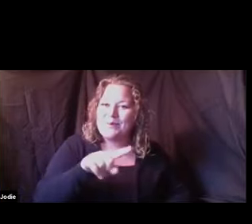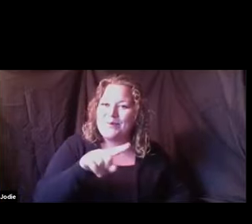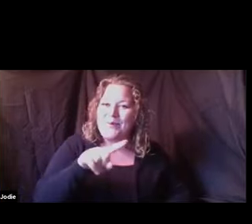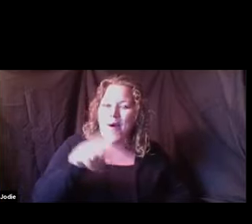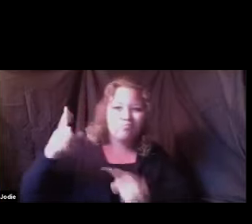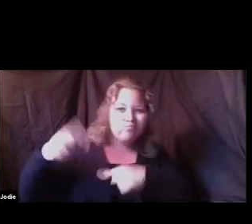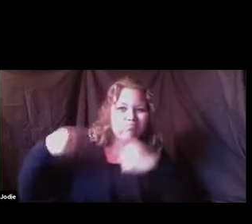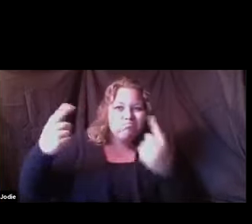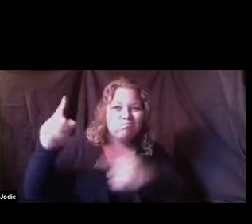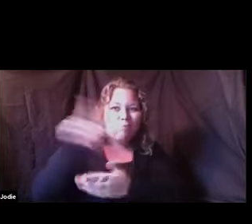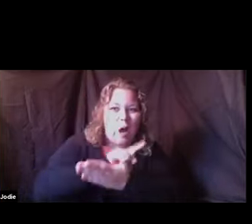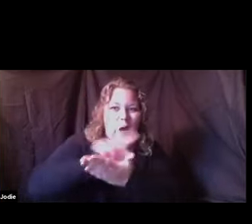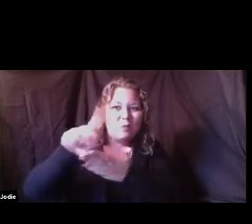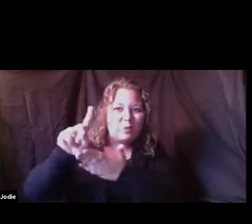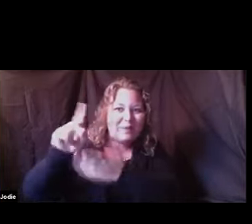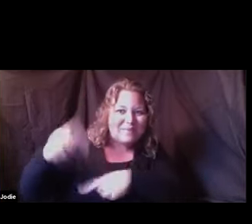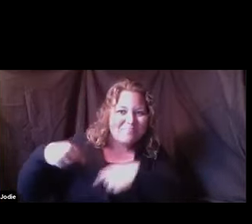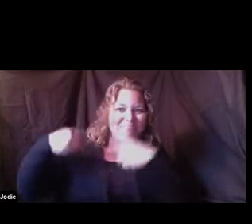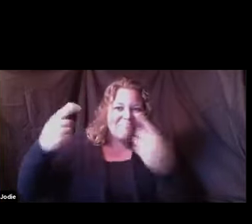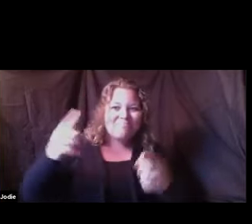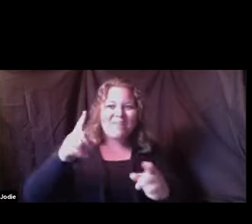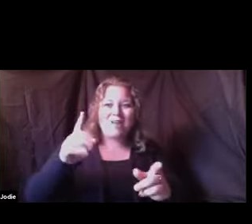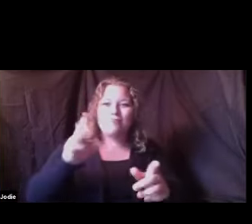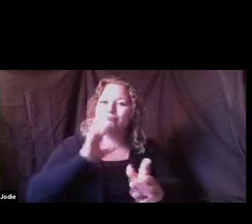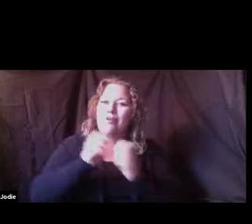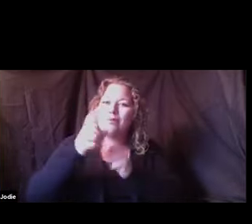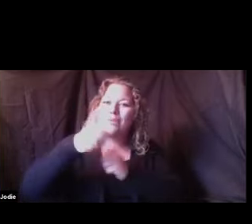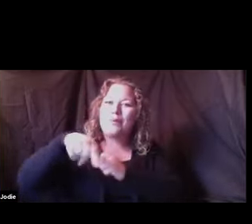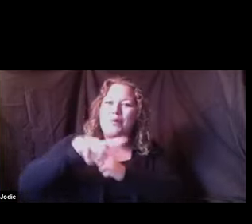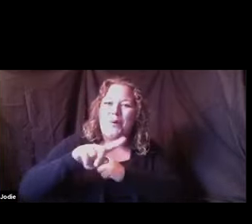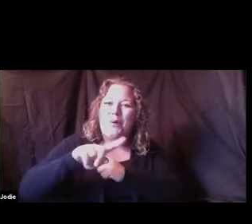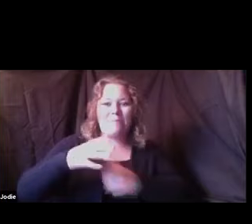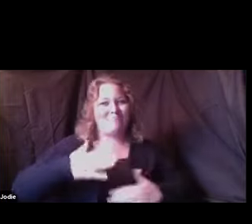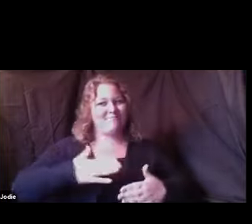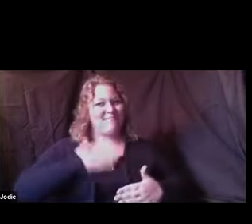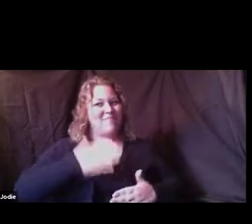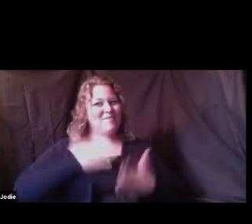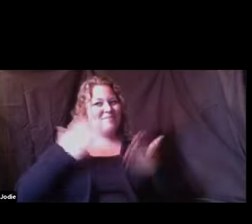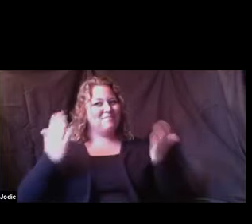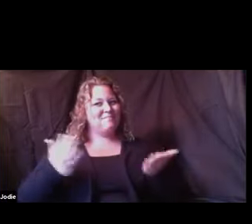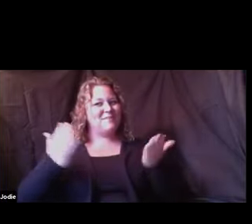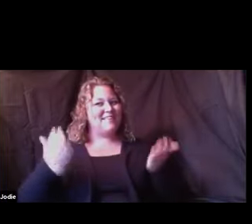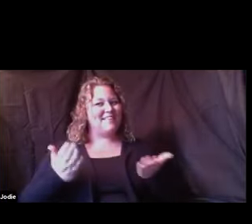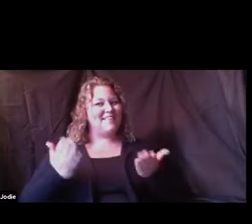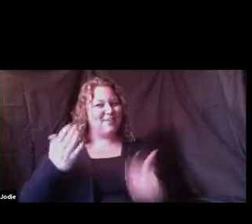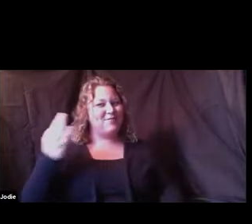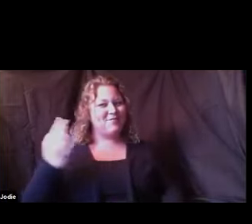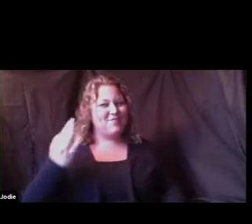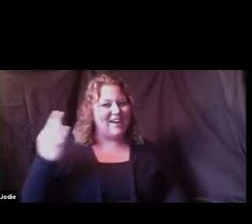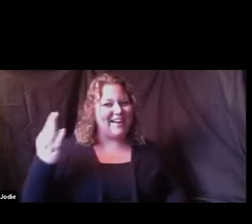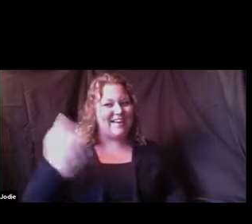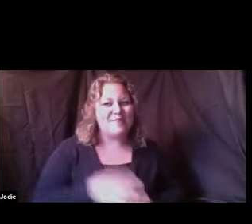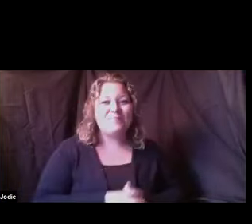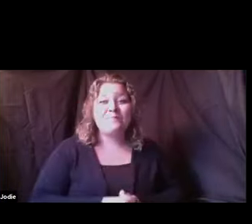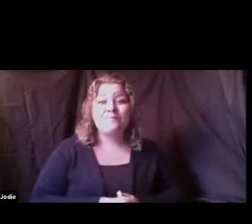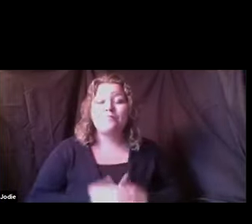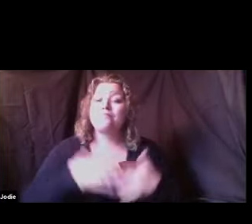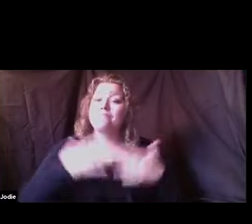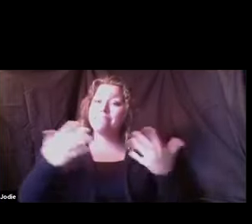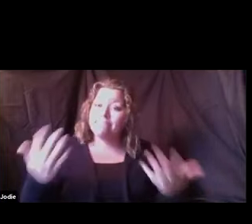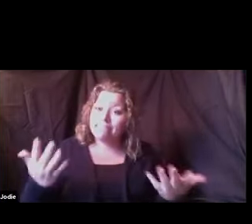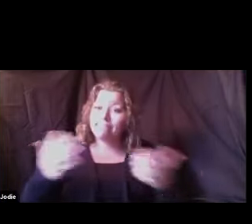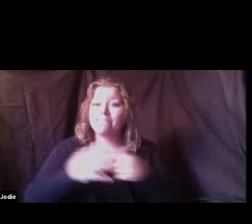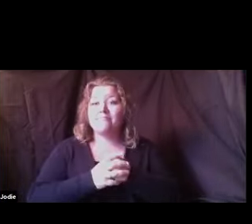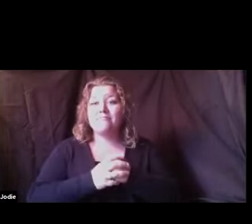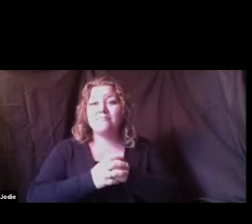you guys, and I'm just glad to be here on this Friday with you. So to start out with, as usual, I will give